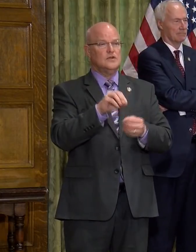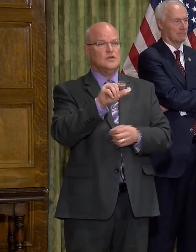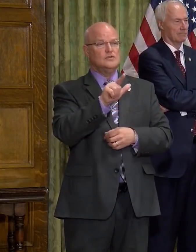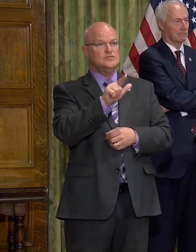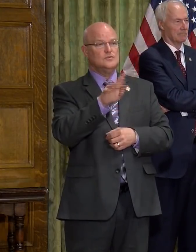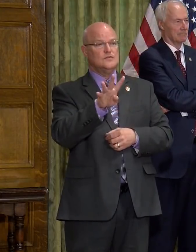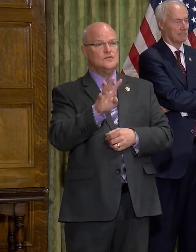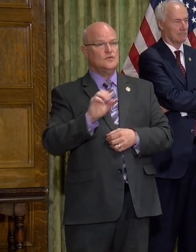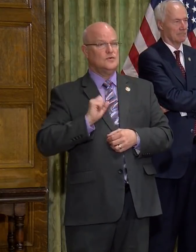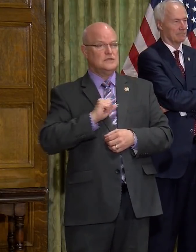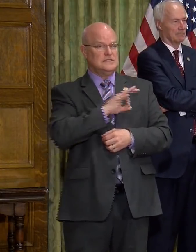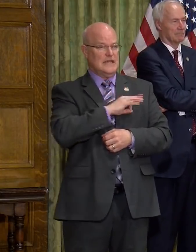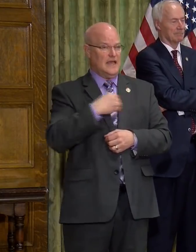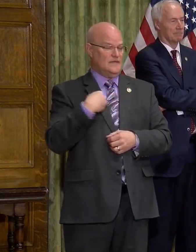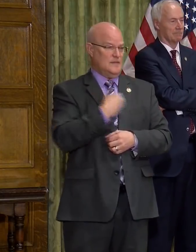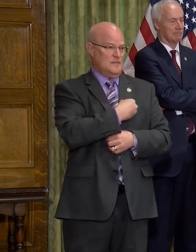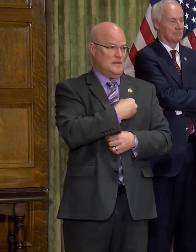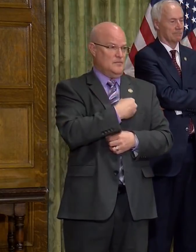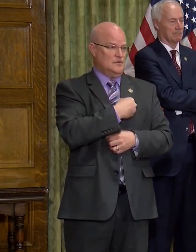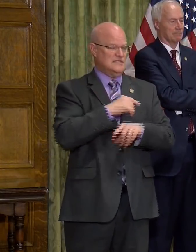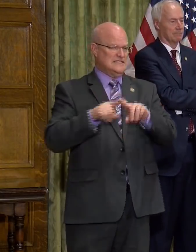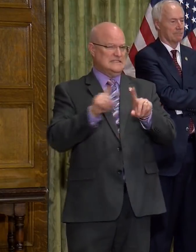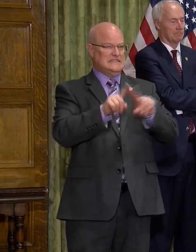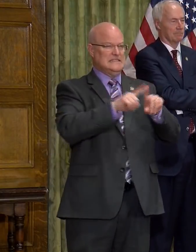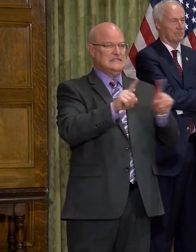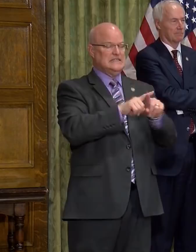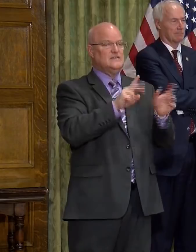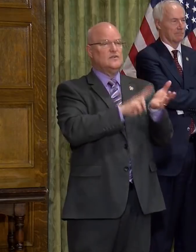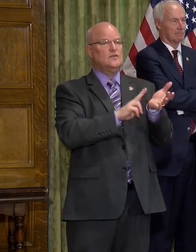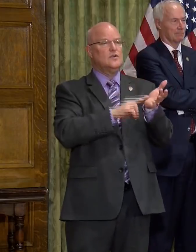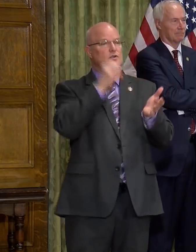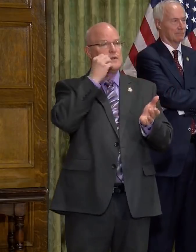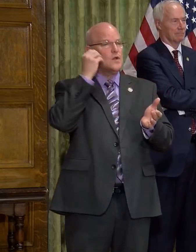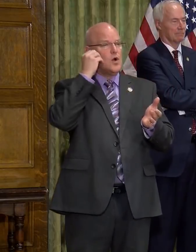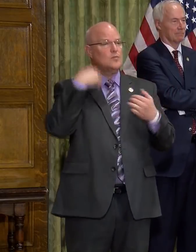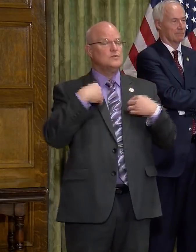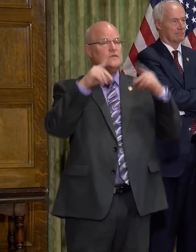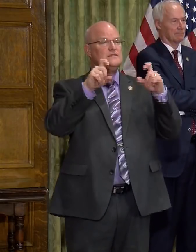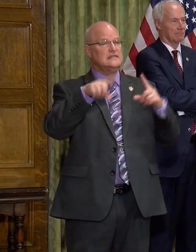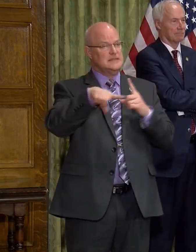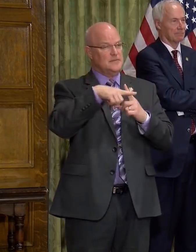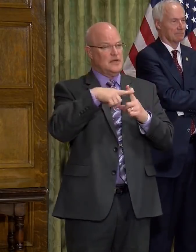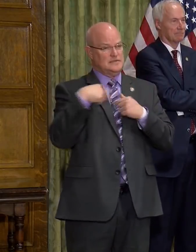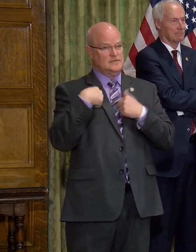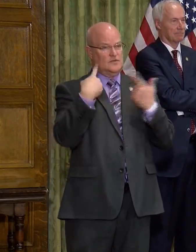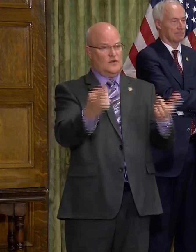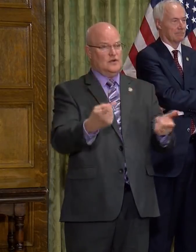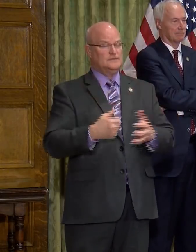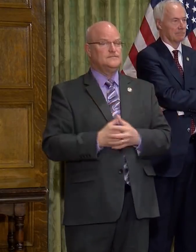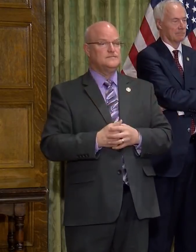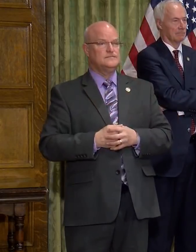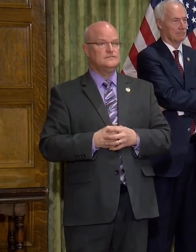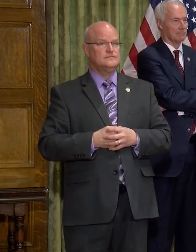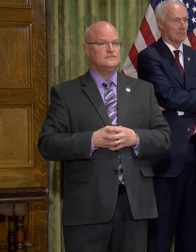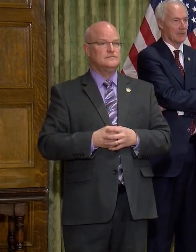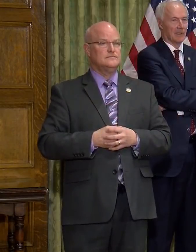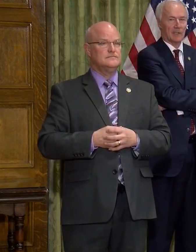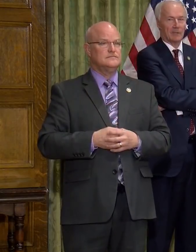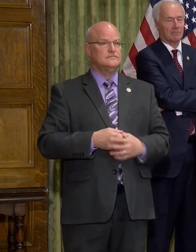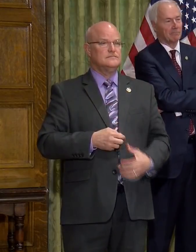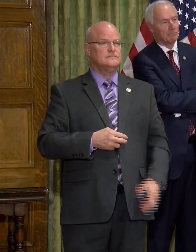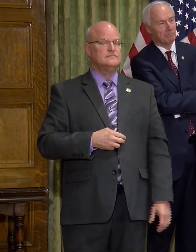24 staff members at different nursing homes who have tested positive at this point.